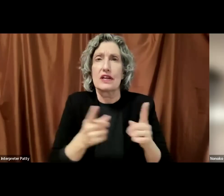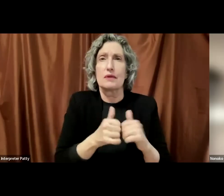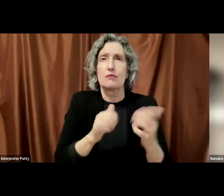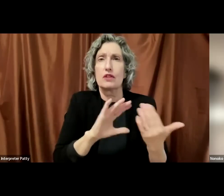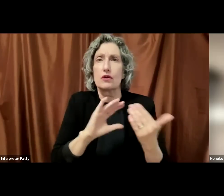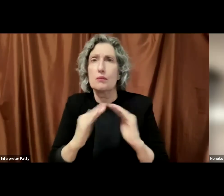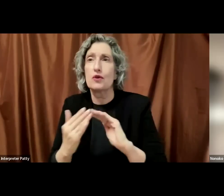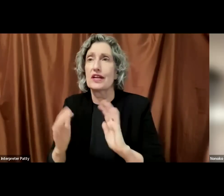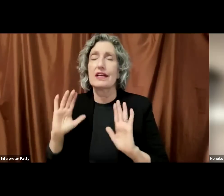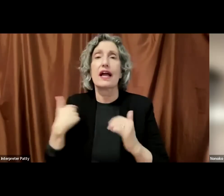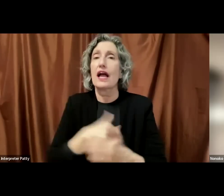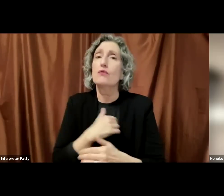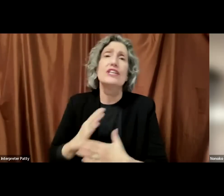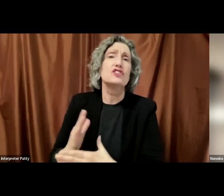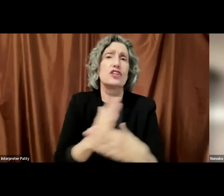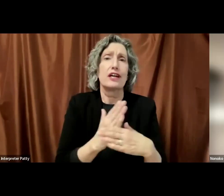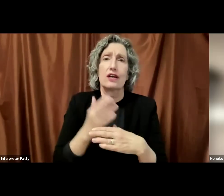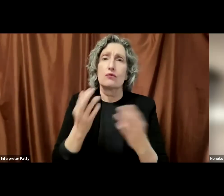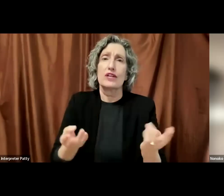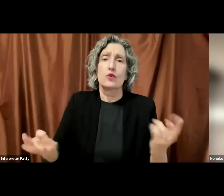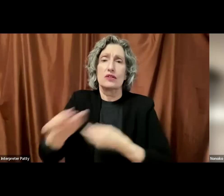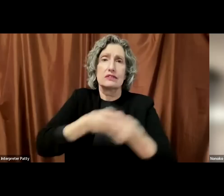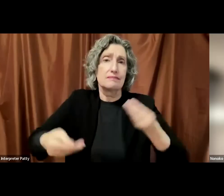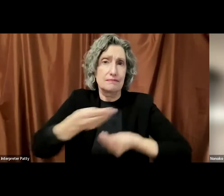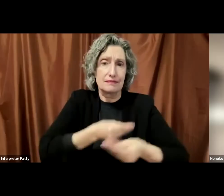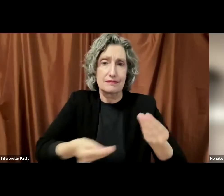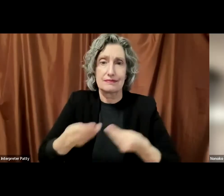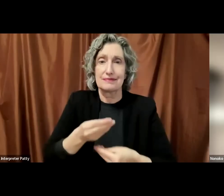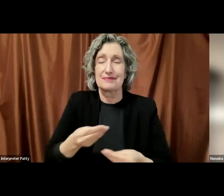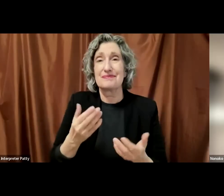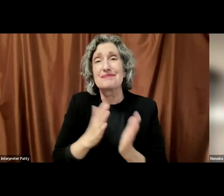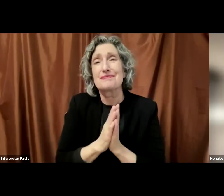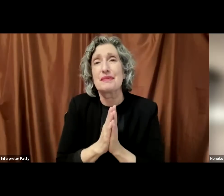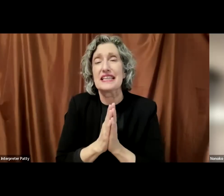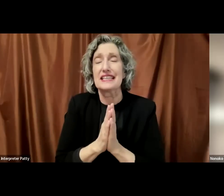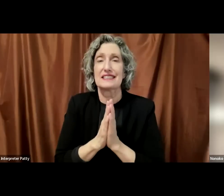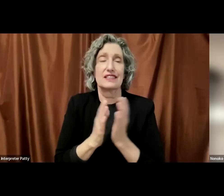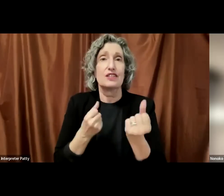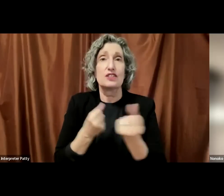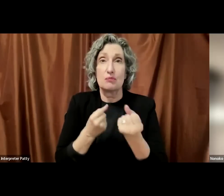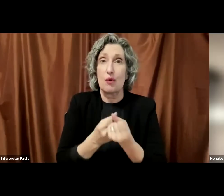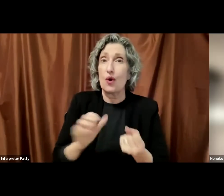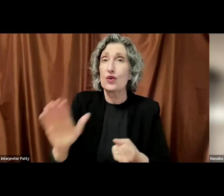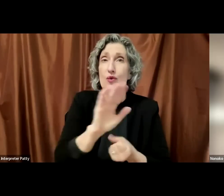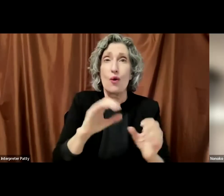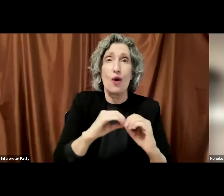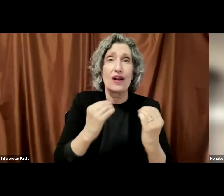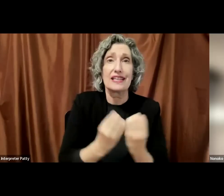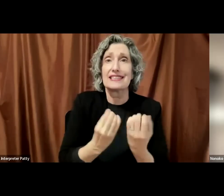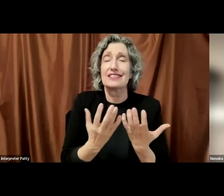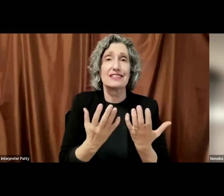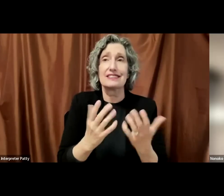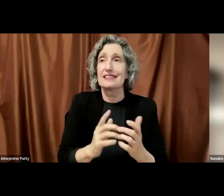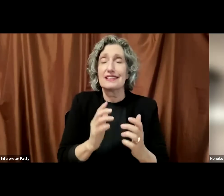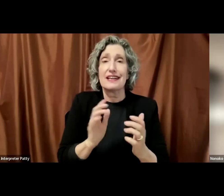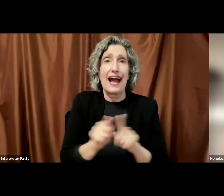network is generous in sharing our resources. Please support your capacity building organizations as donors, as joining